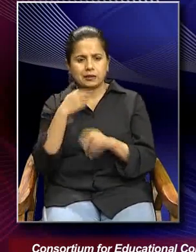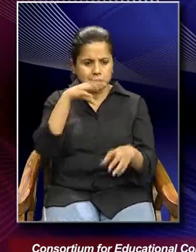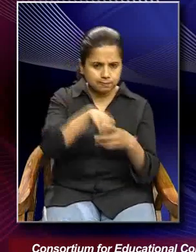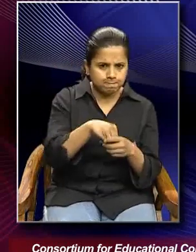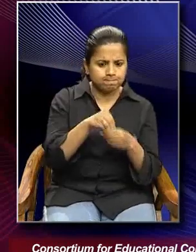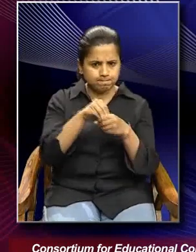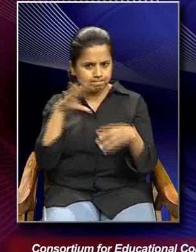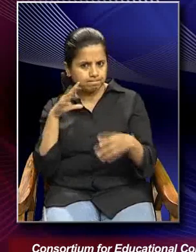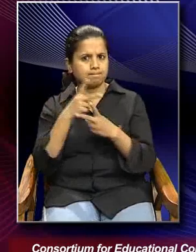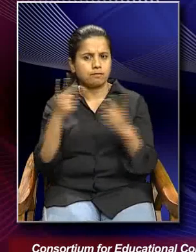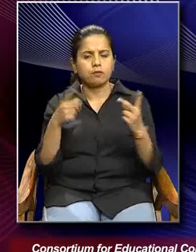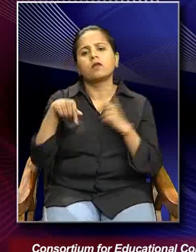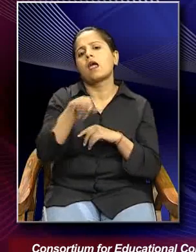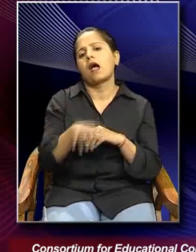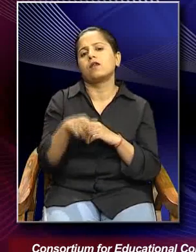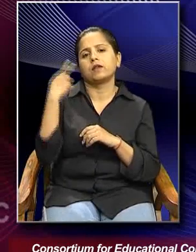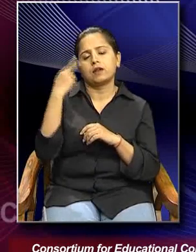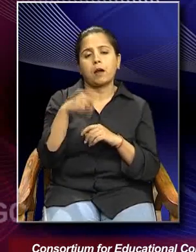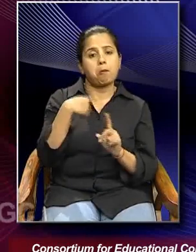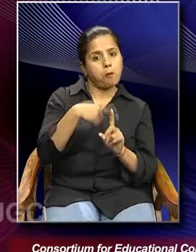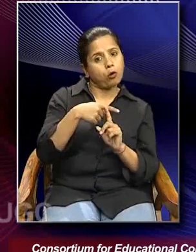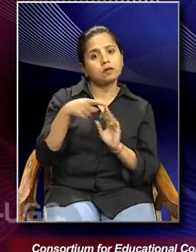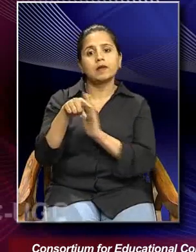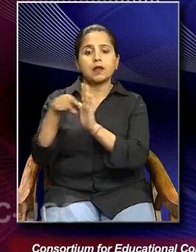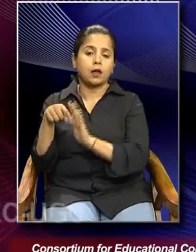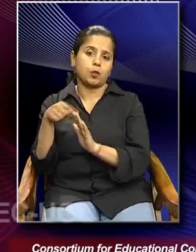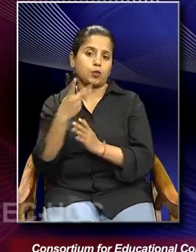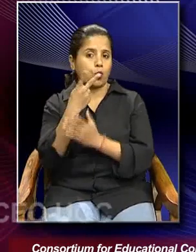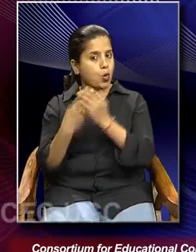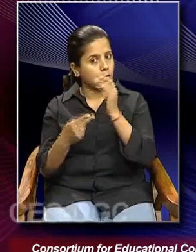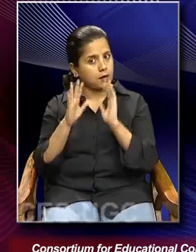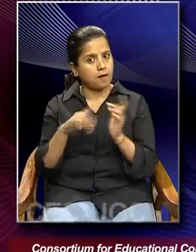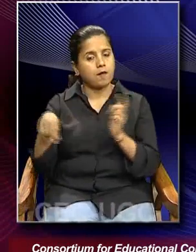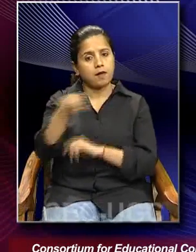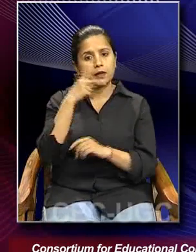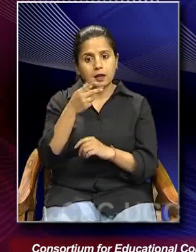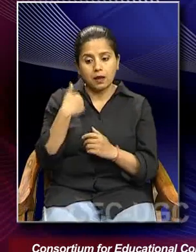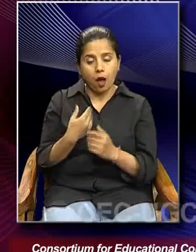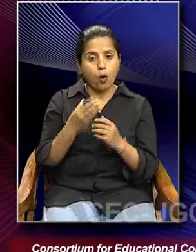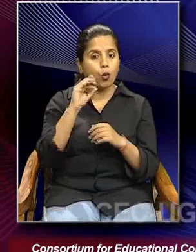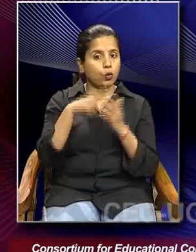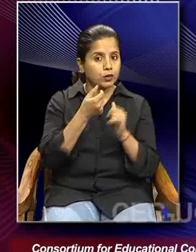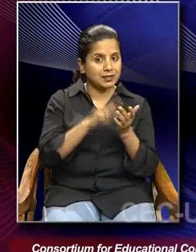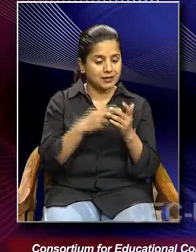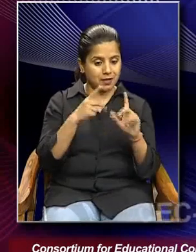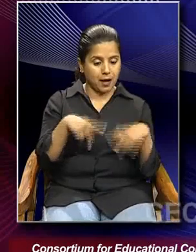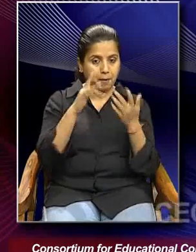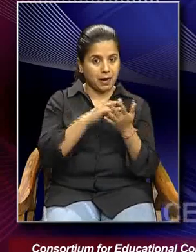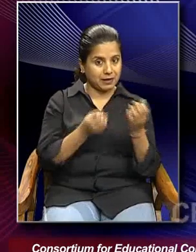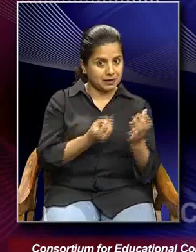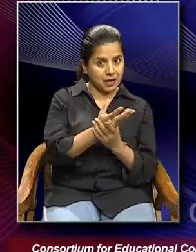are related to both positive and negative forces which are working at the place of origin and at the place